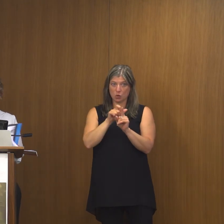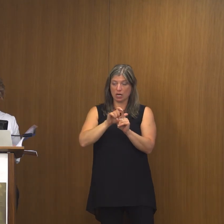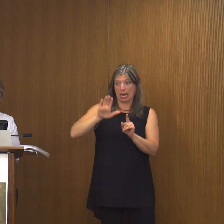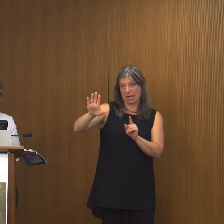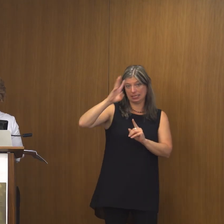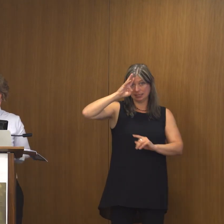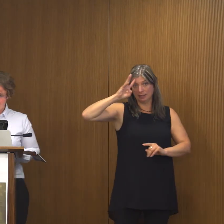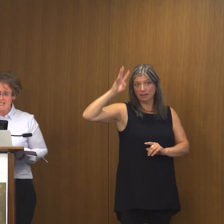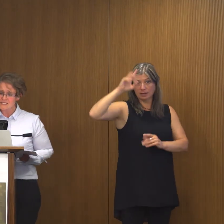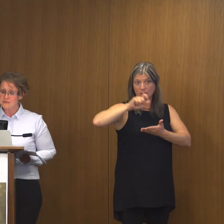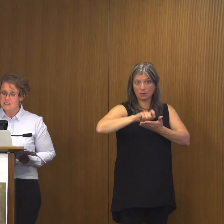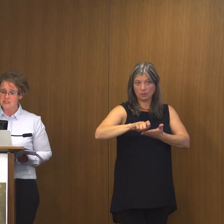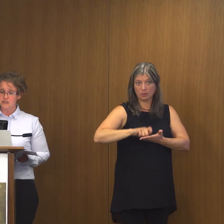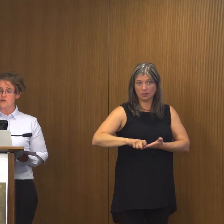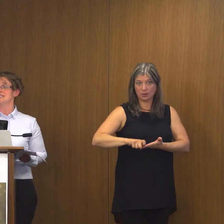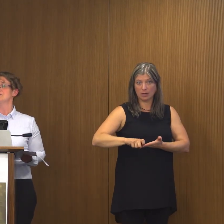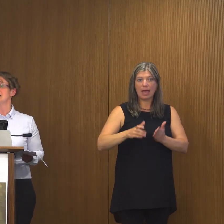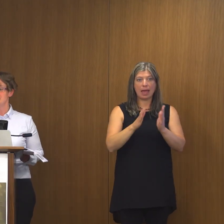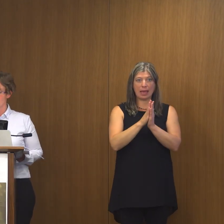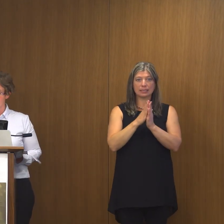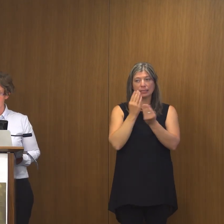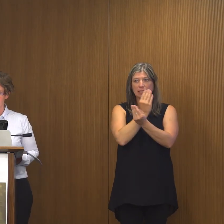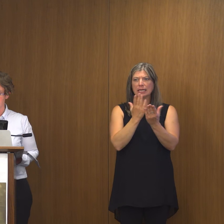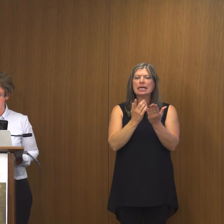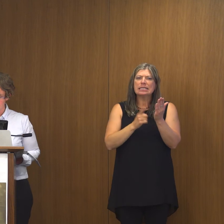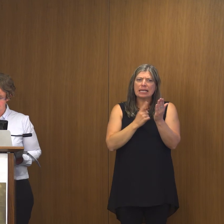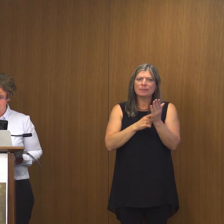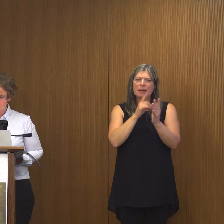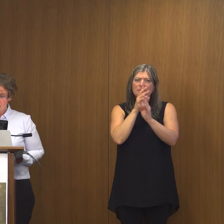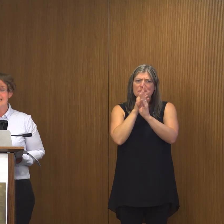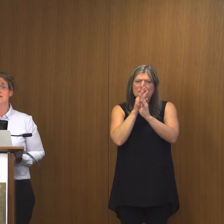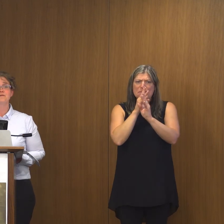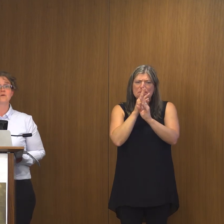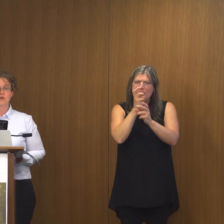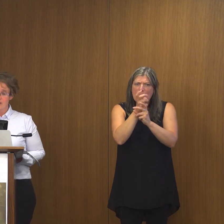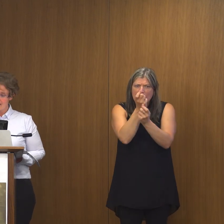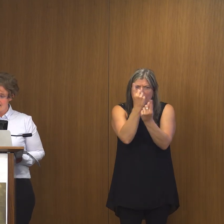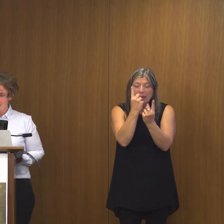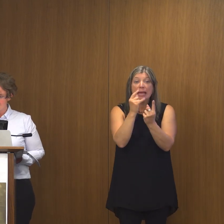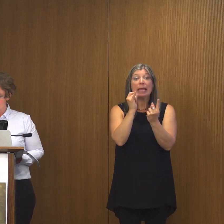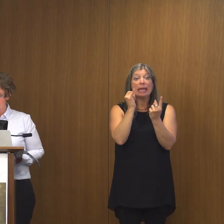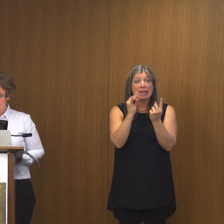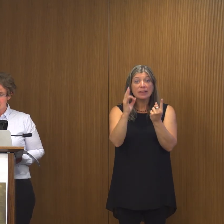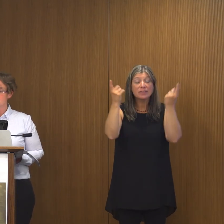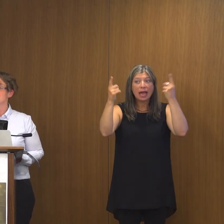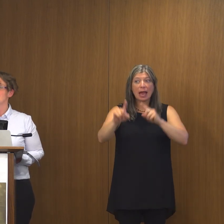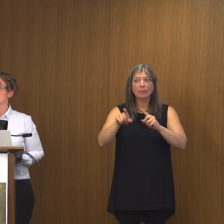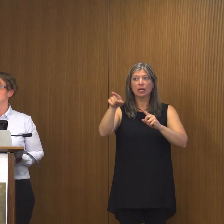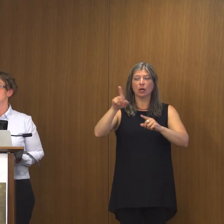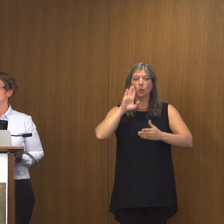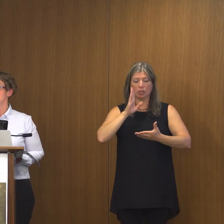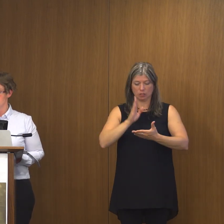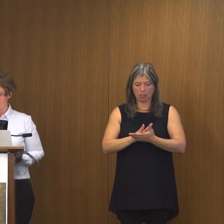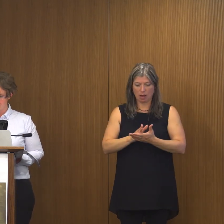own. He asked me to let you know that sometimes his words get jumbly. If or when that happens, he will stop